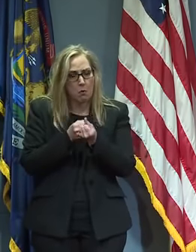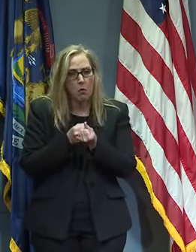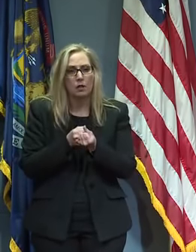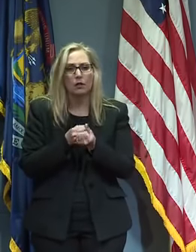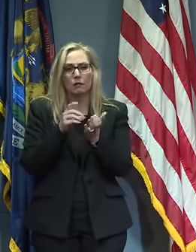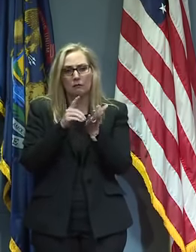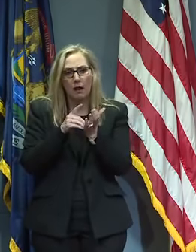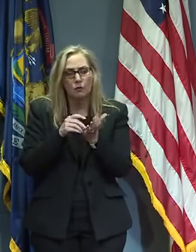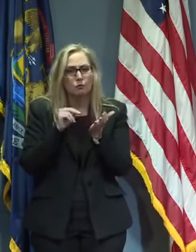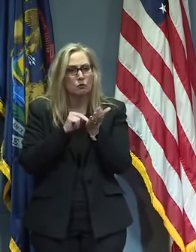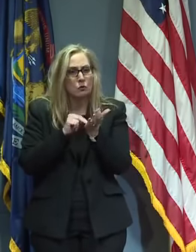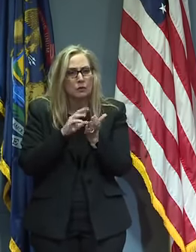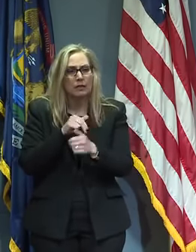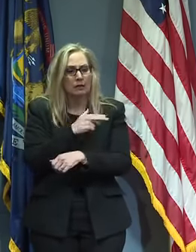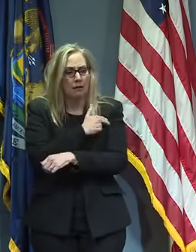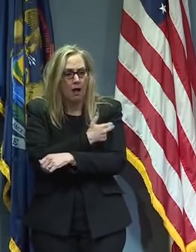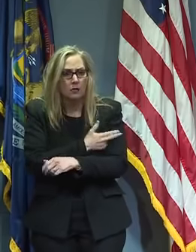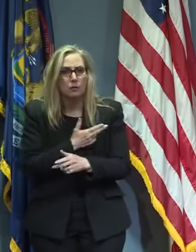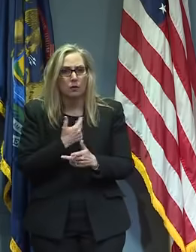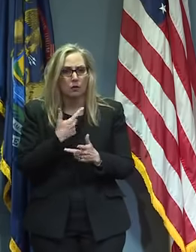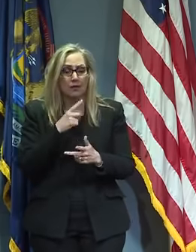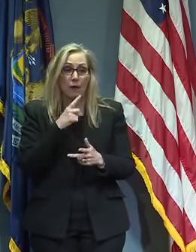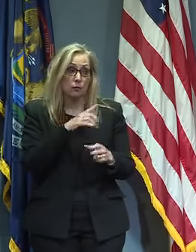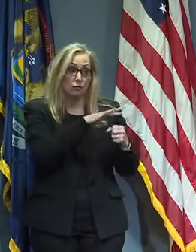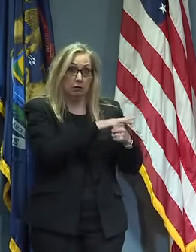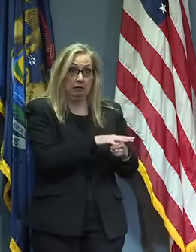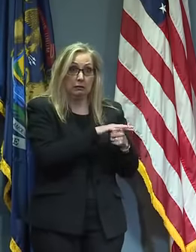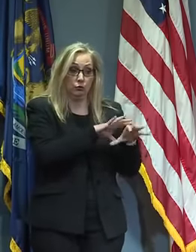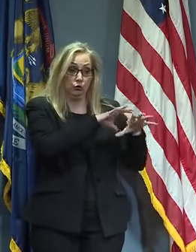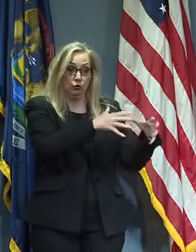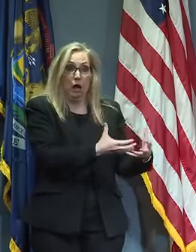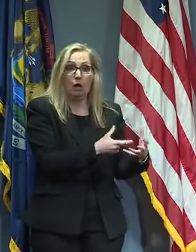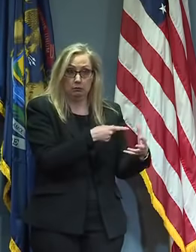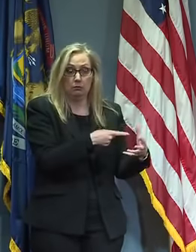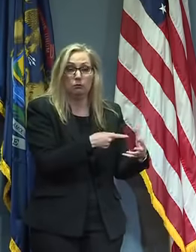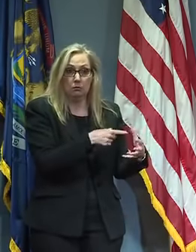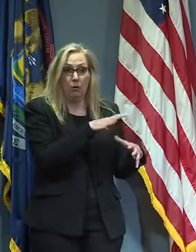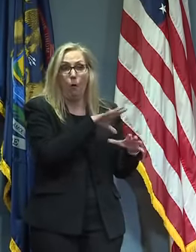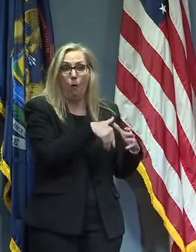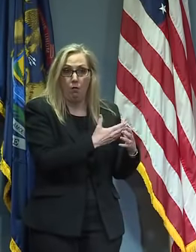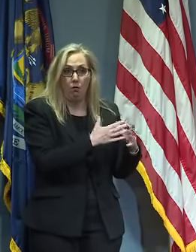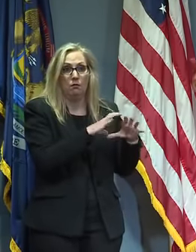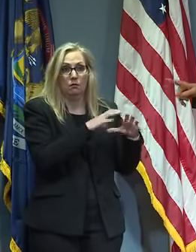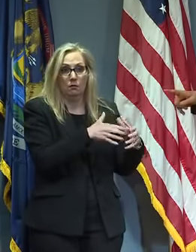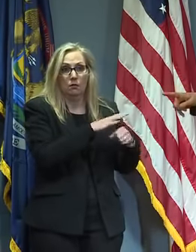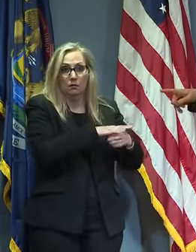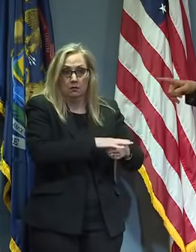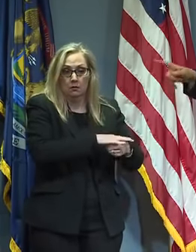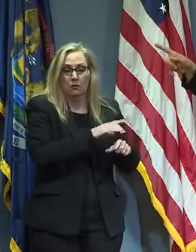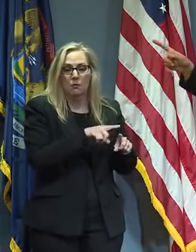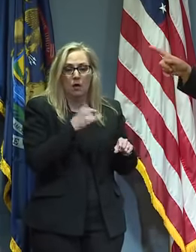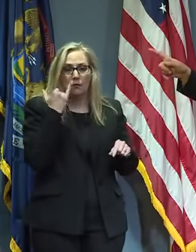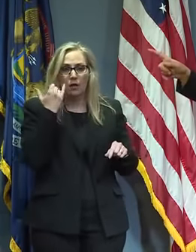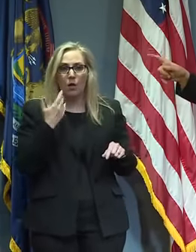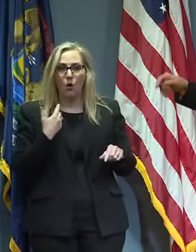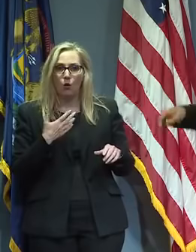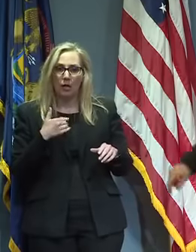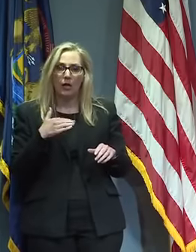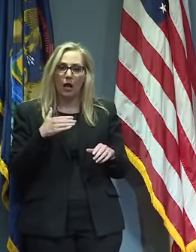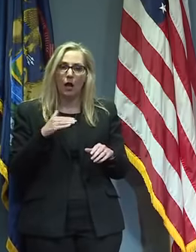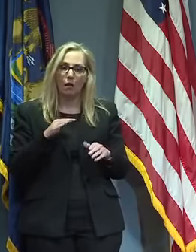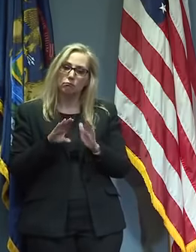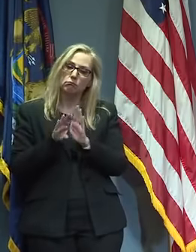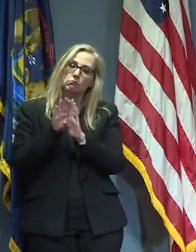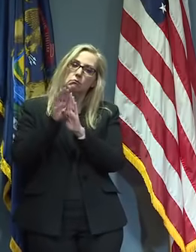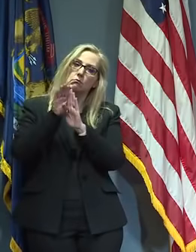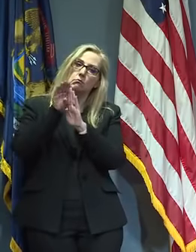healthcare system that was stressed. And we know that if we'd gotten anywhere near the curve that was